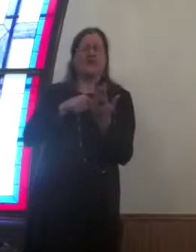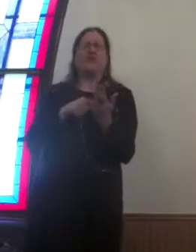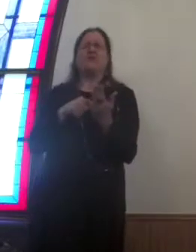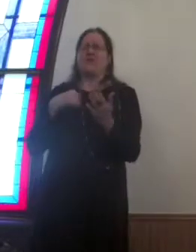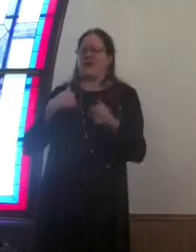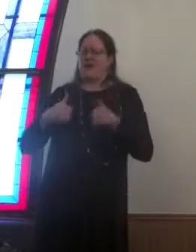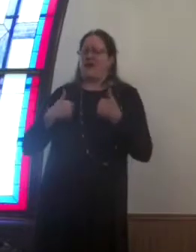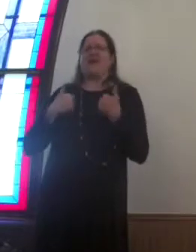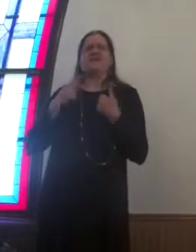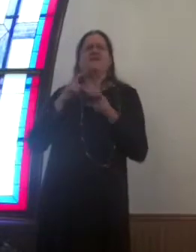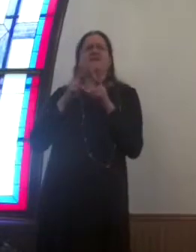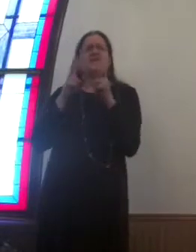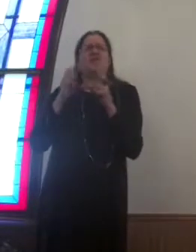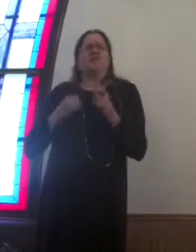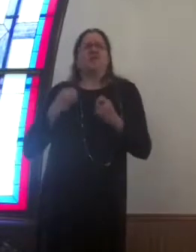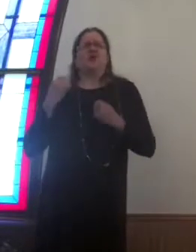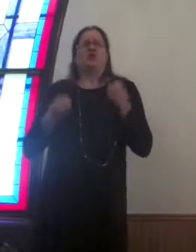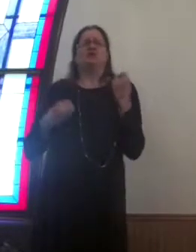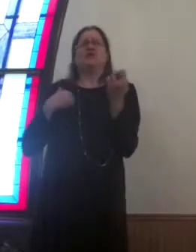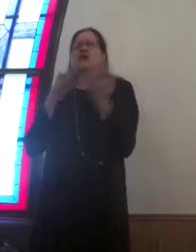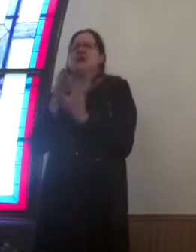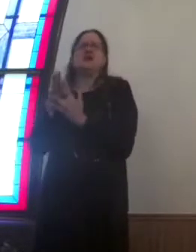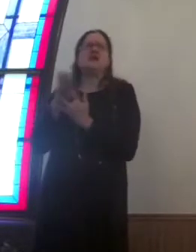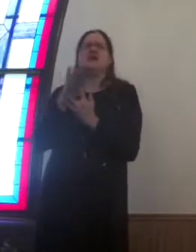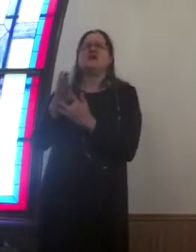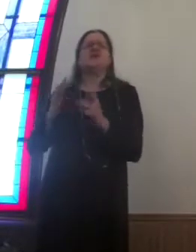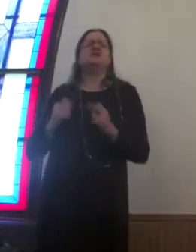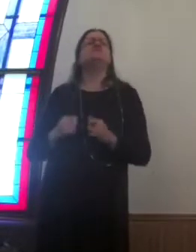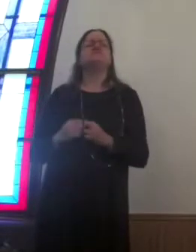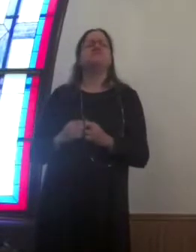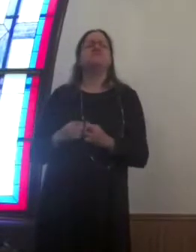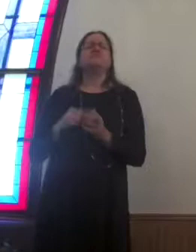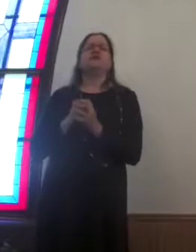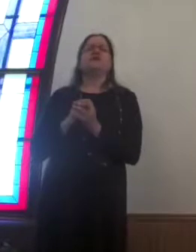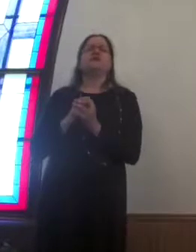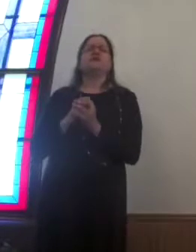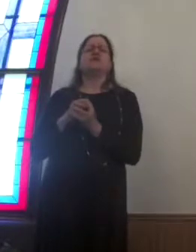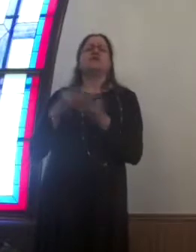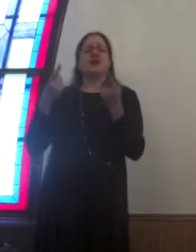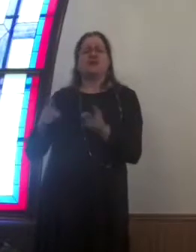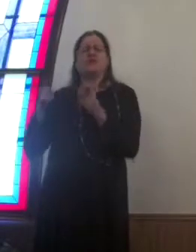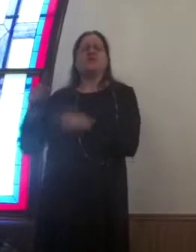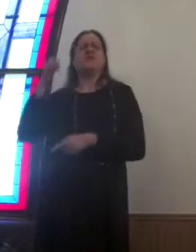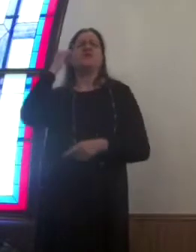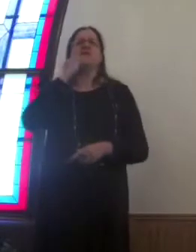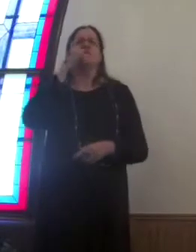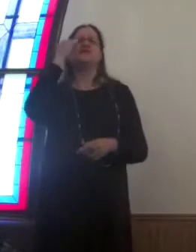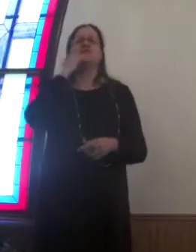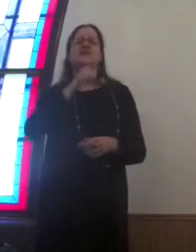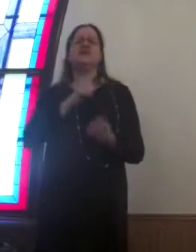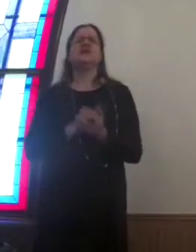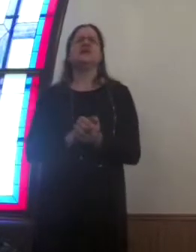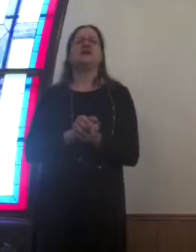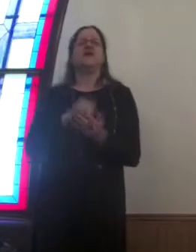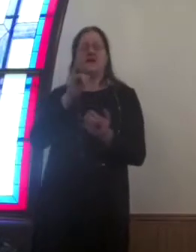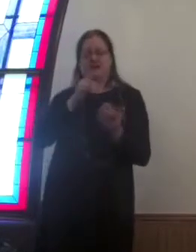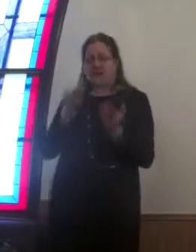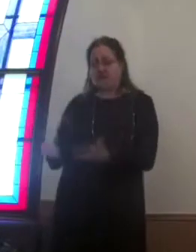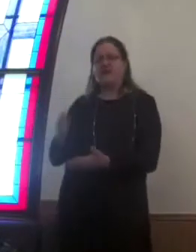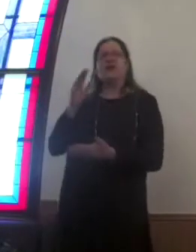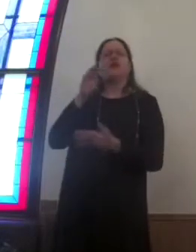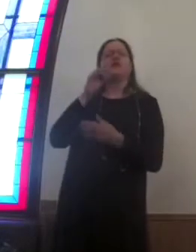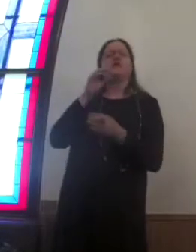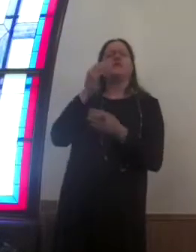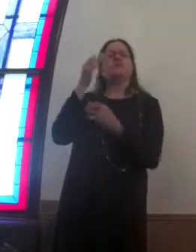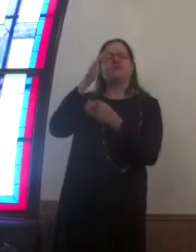we face on our daily basis. We learned that there were women who arrived at the tomb on the morning after